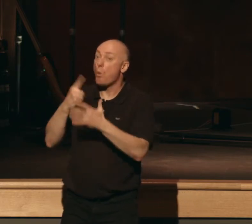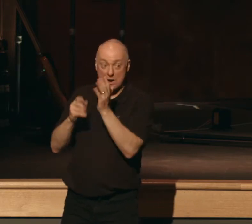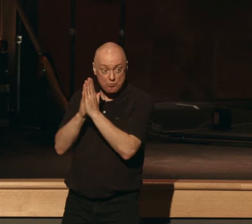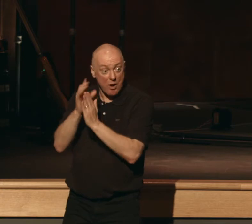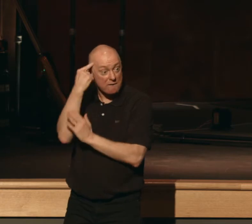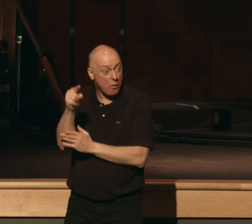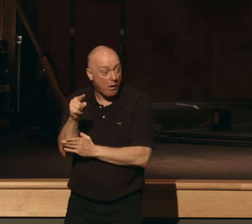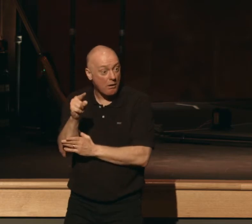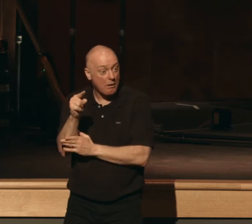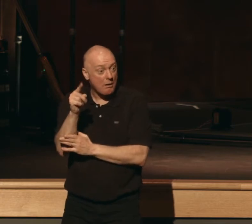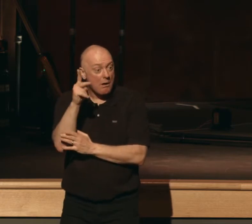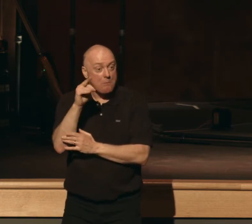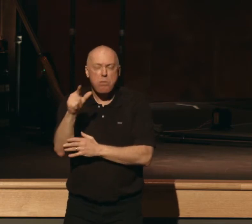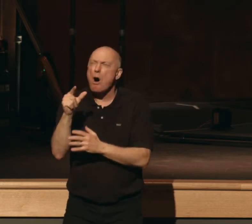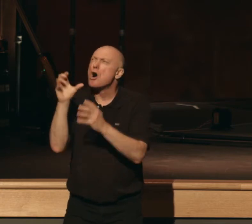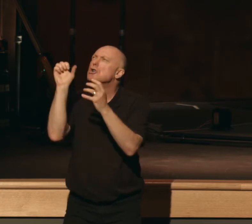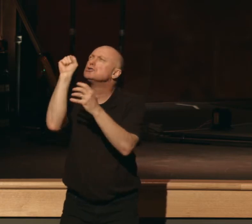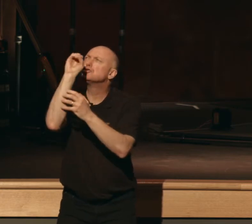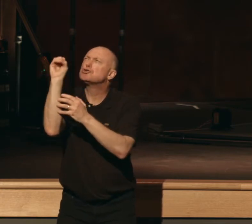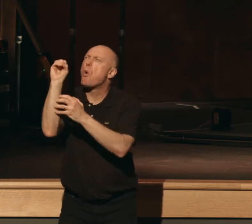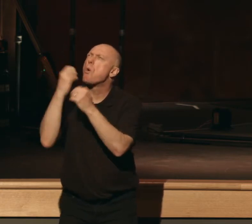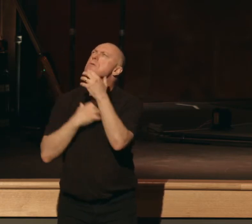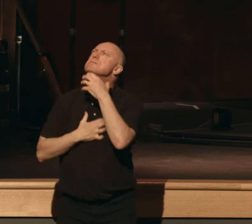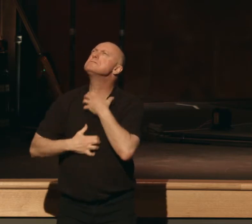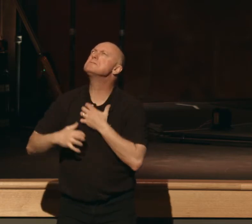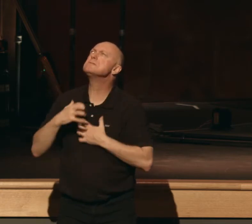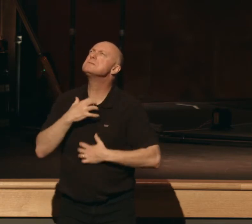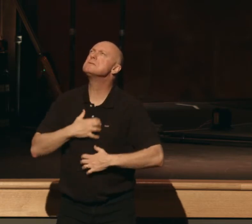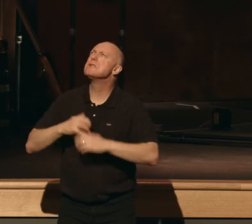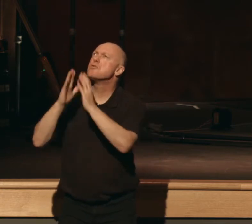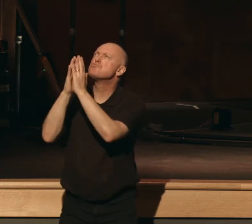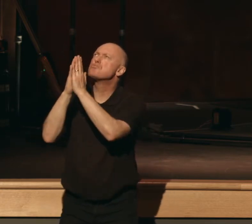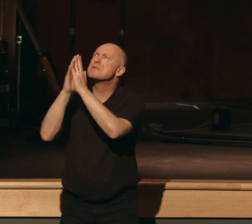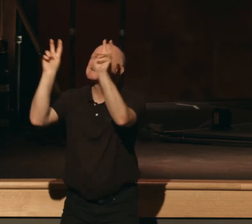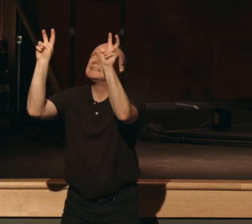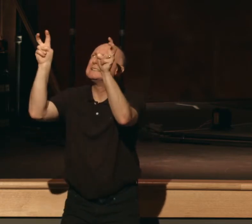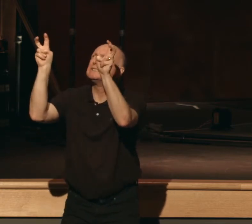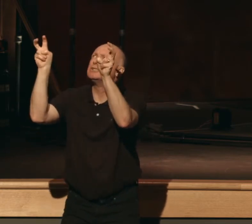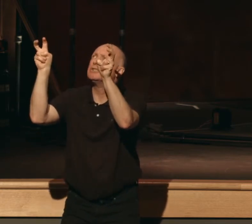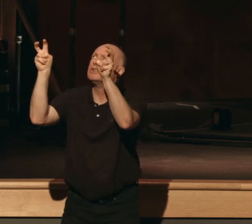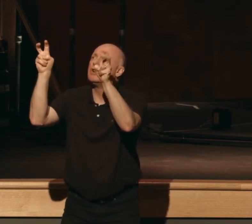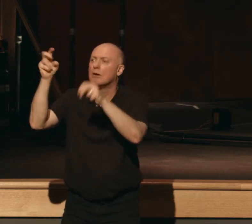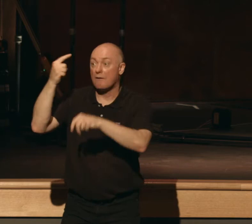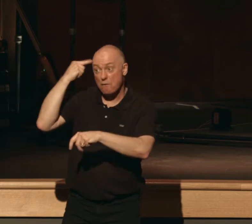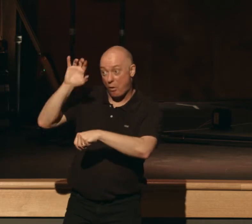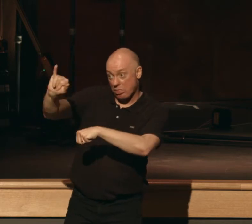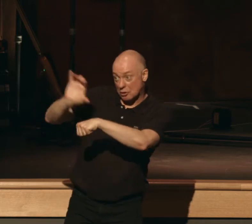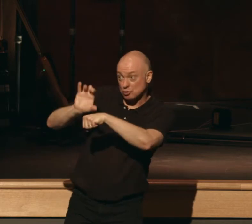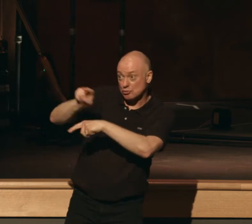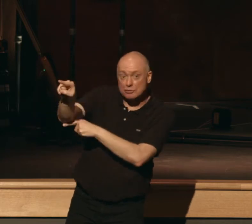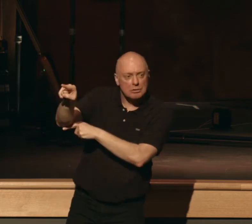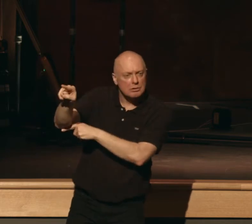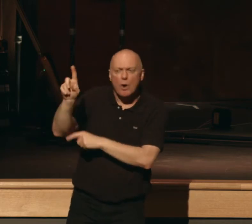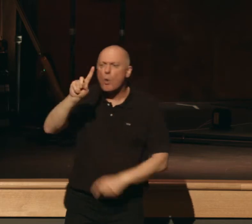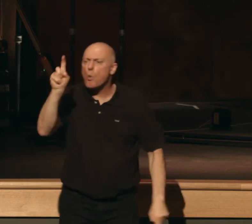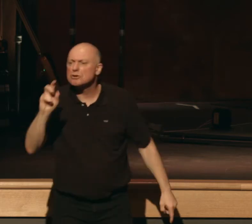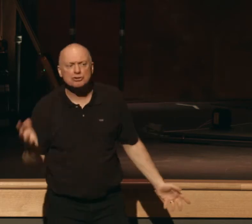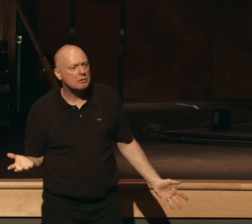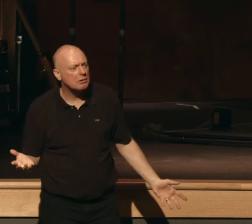right now. Paul is so passionate about what he's praying right now for the church.